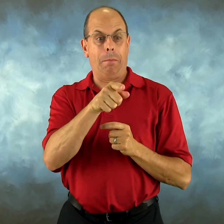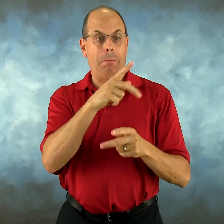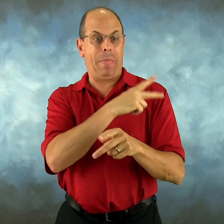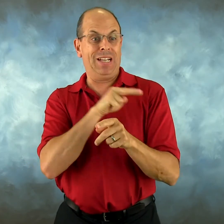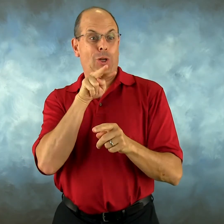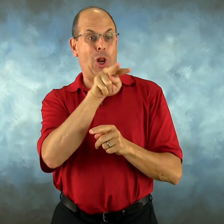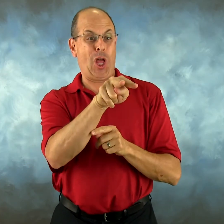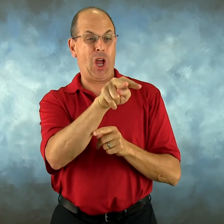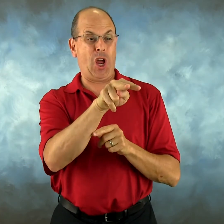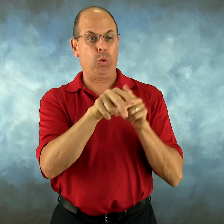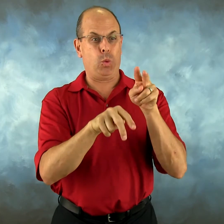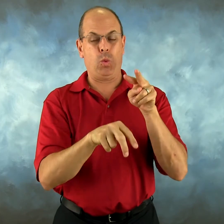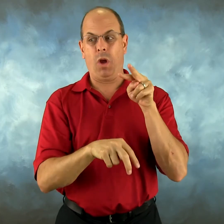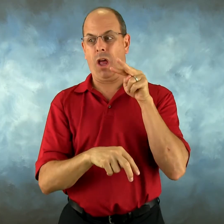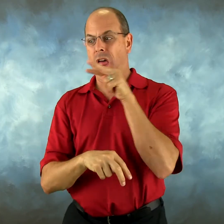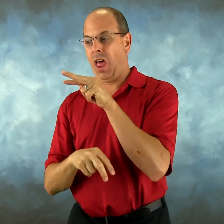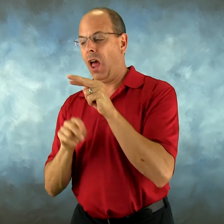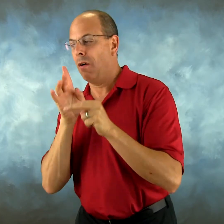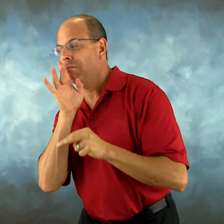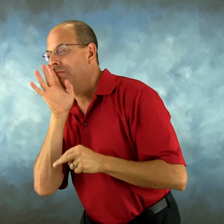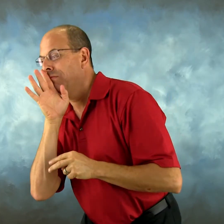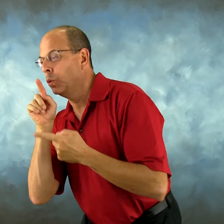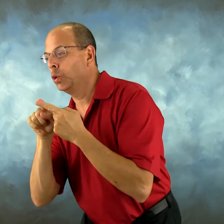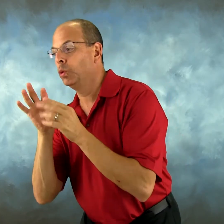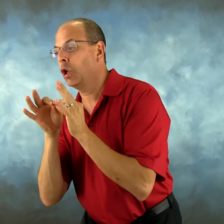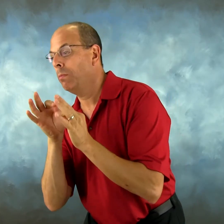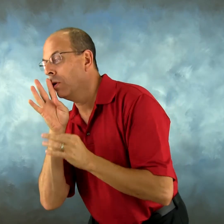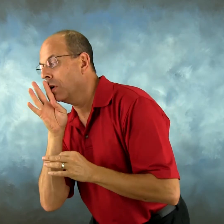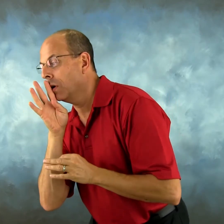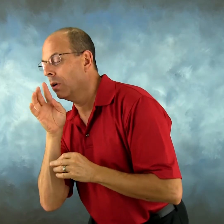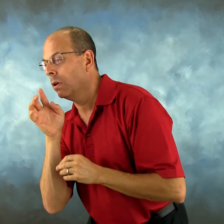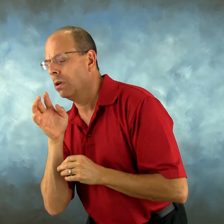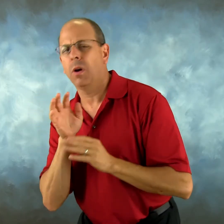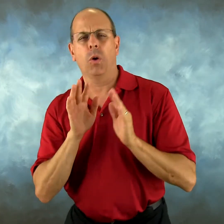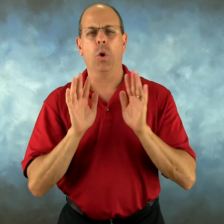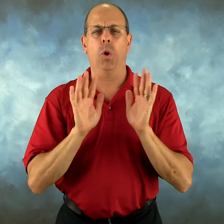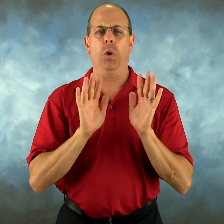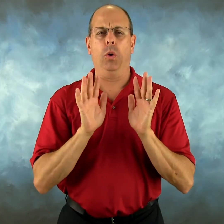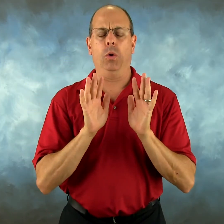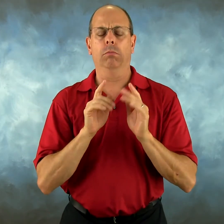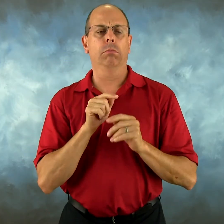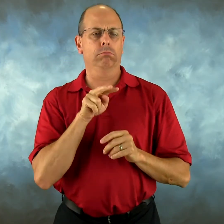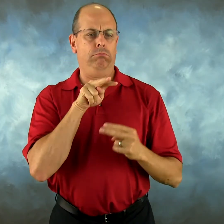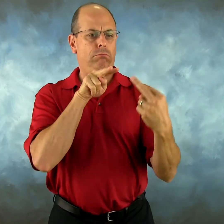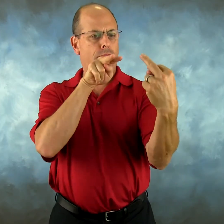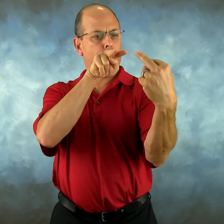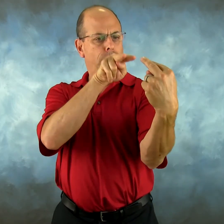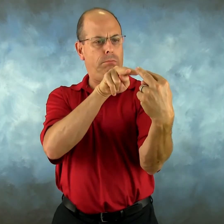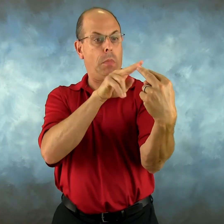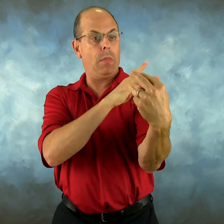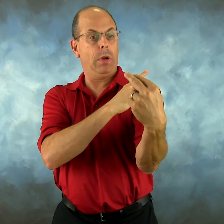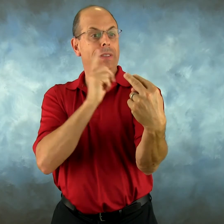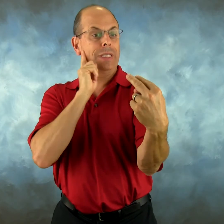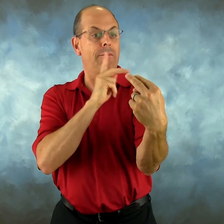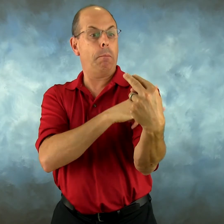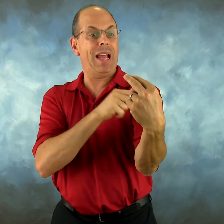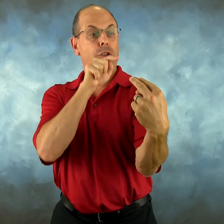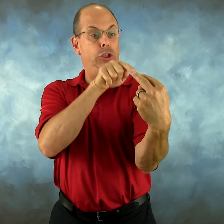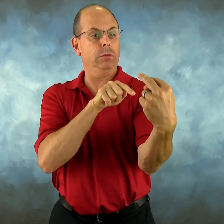administrators need to remember to look at the patient when we're talking. You do not want to talk to the interpreter, talk directly to the